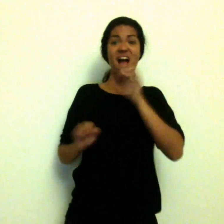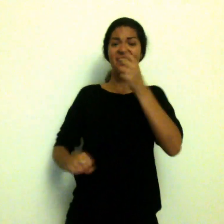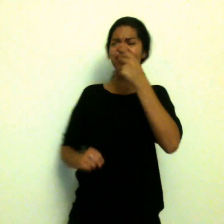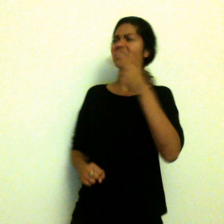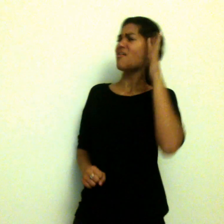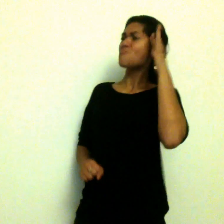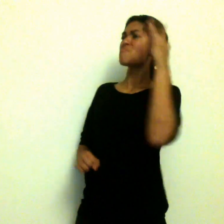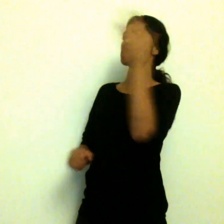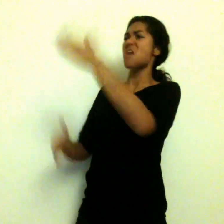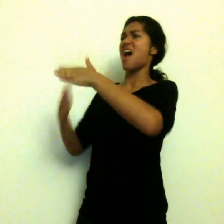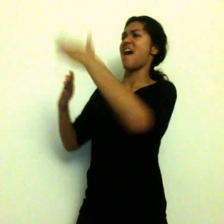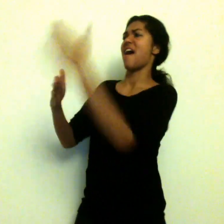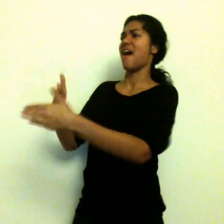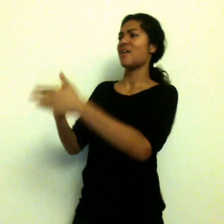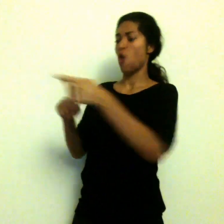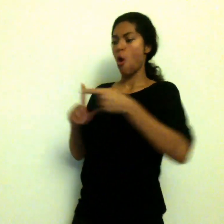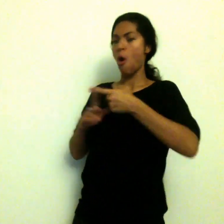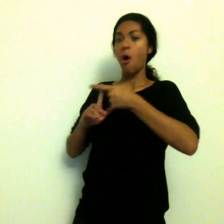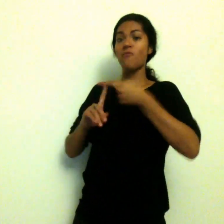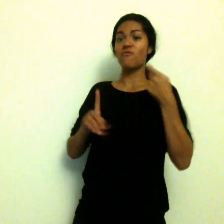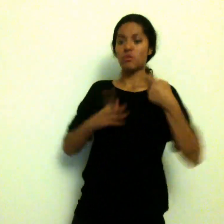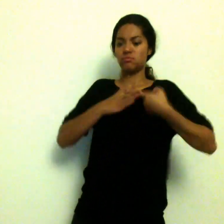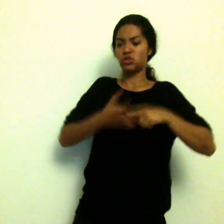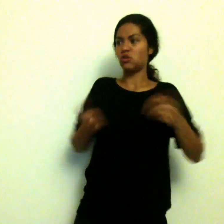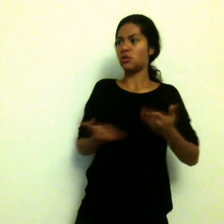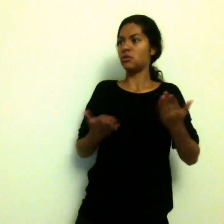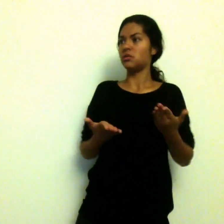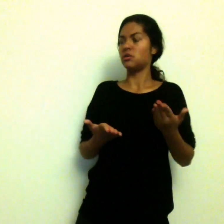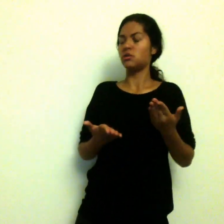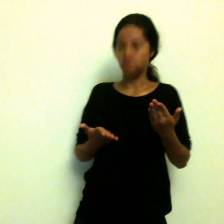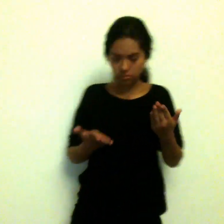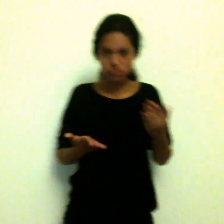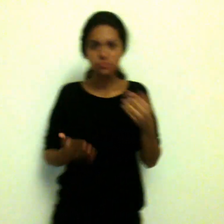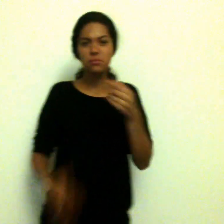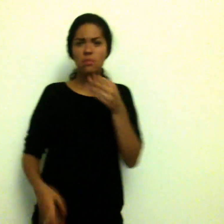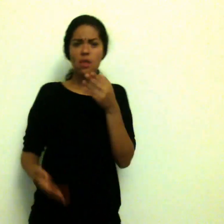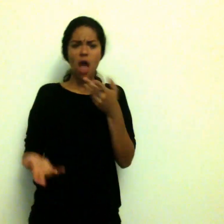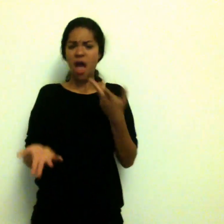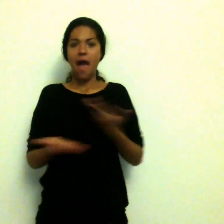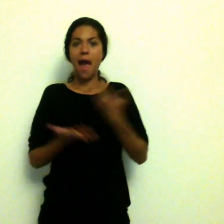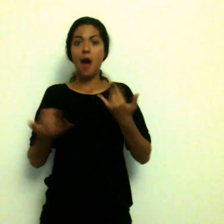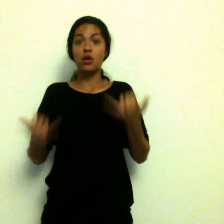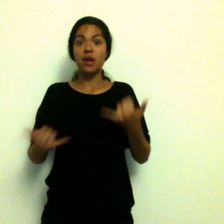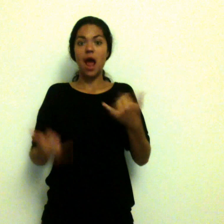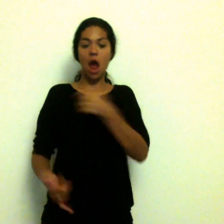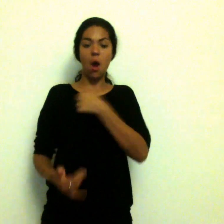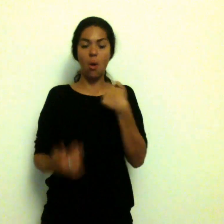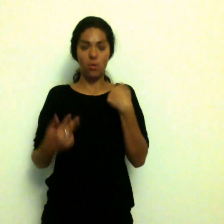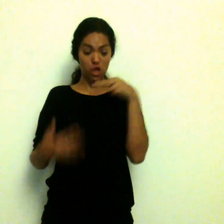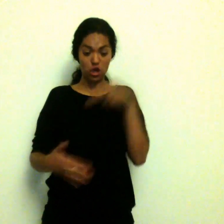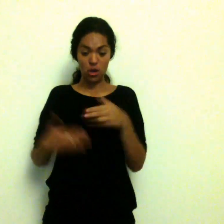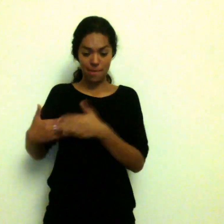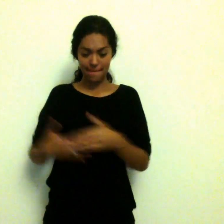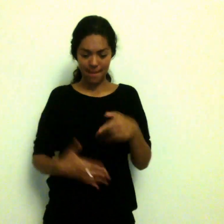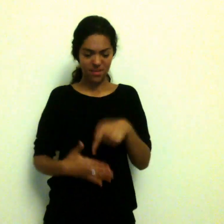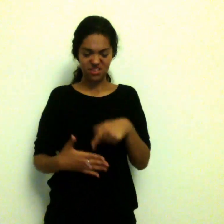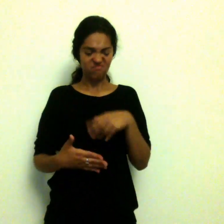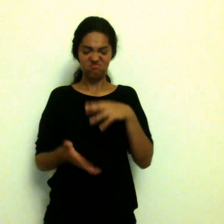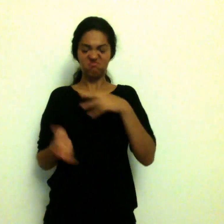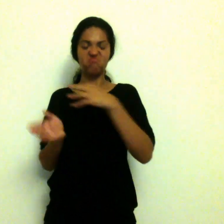of the potentiality and the actuality woven together in this life. And now we, with all of our